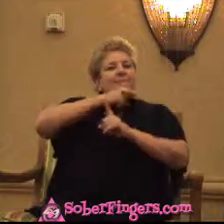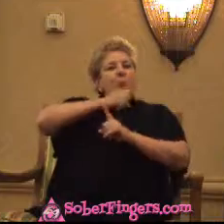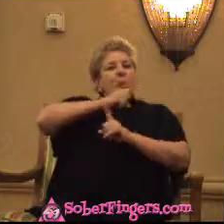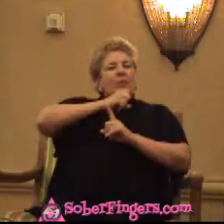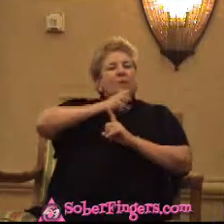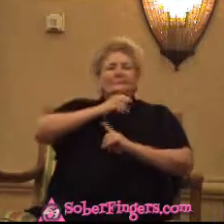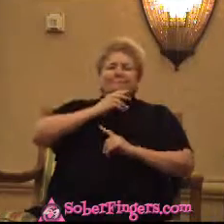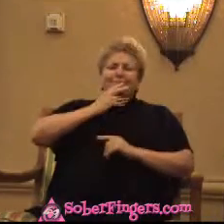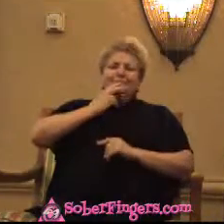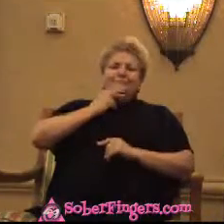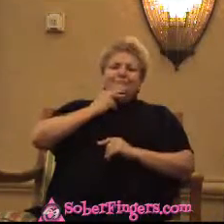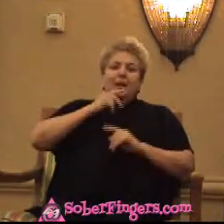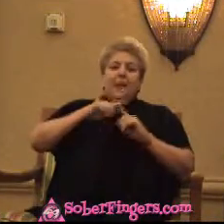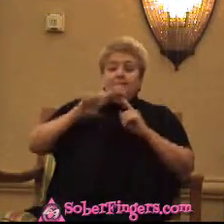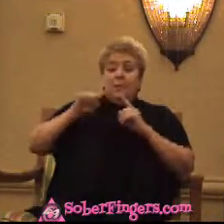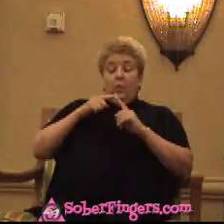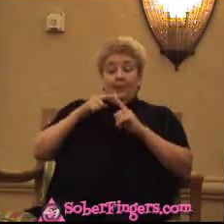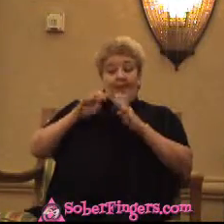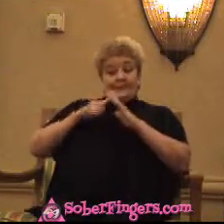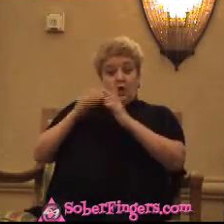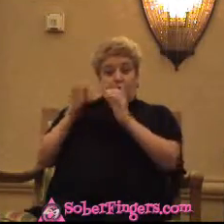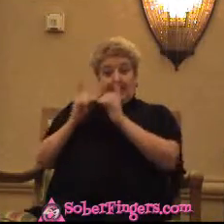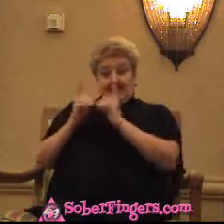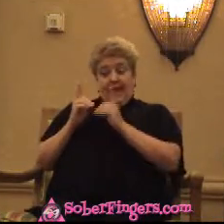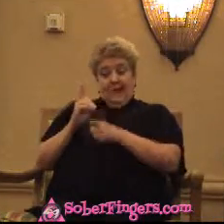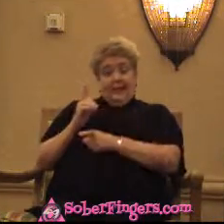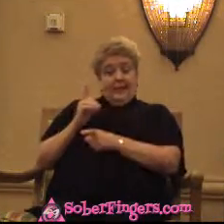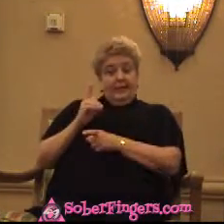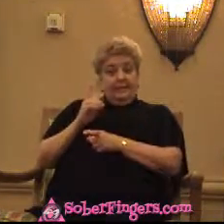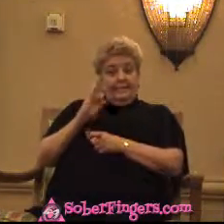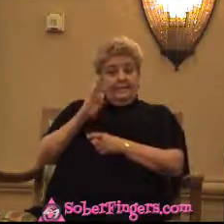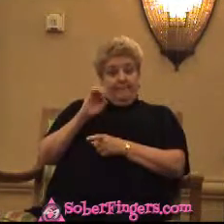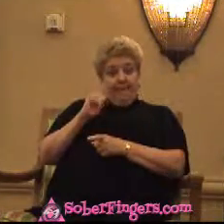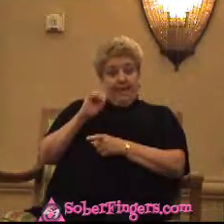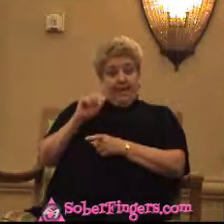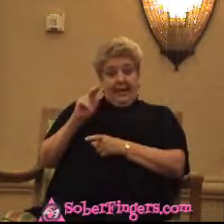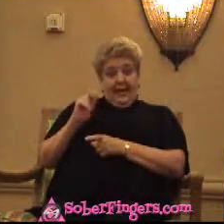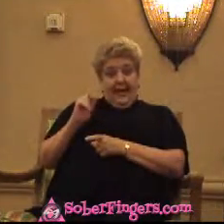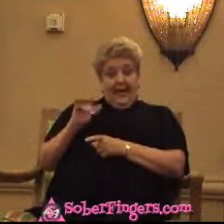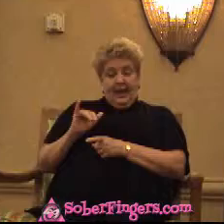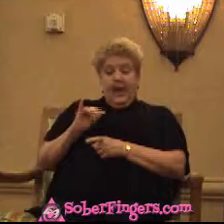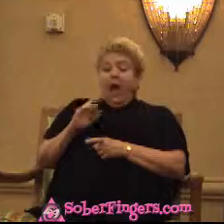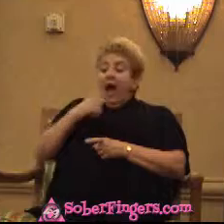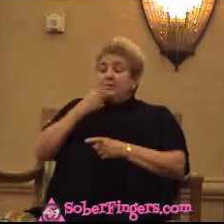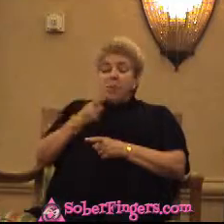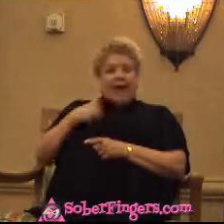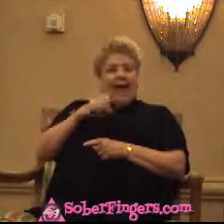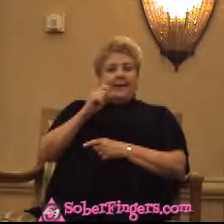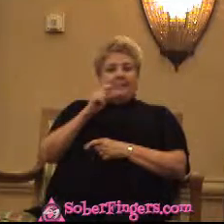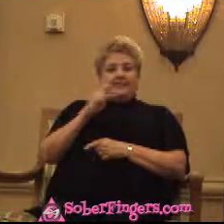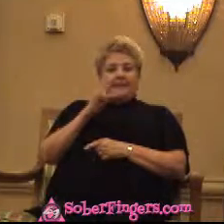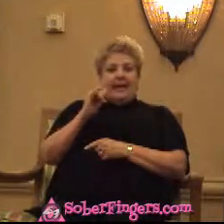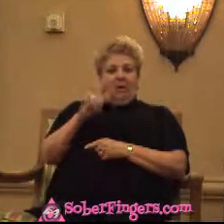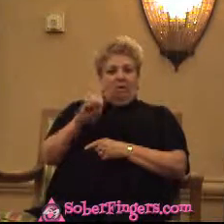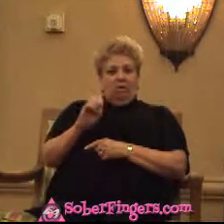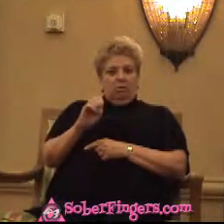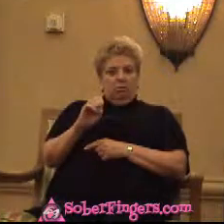was sterile, because the doctors actually told me I was sterile. But when I got sober, she started getting pregnant. So we started